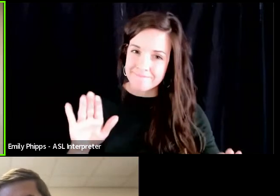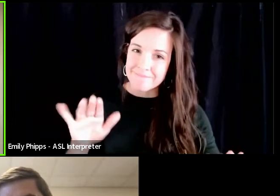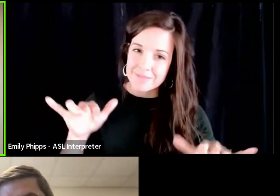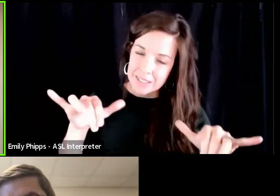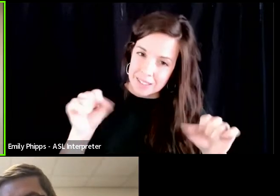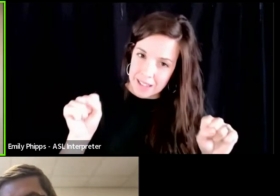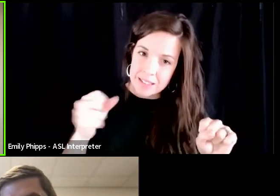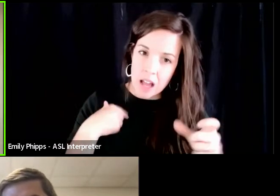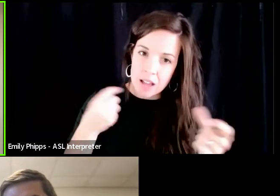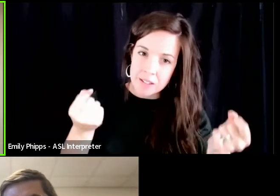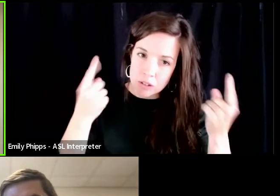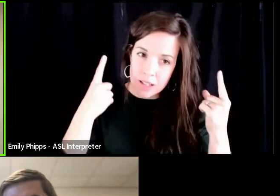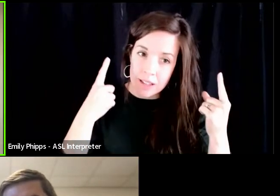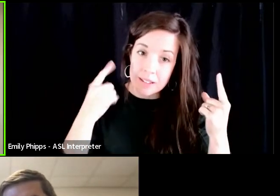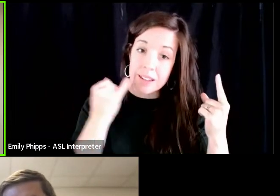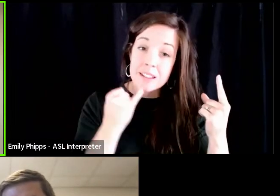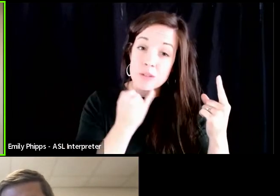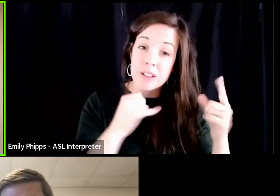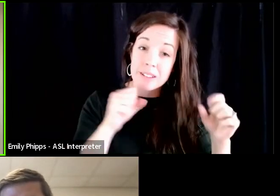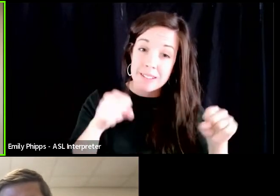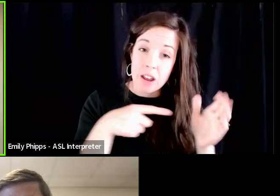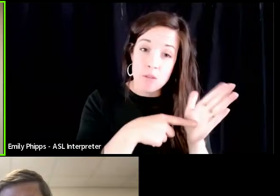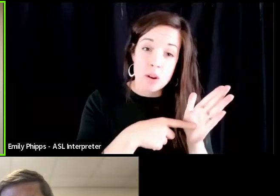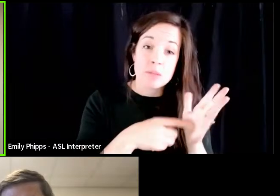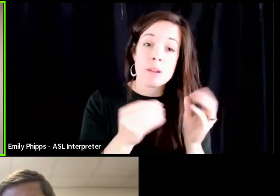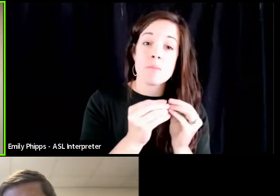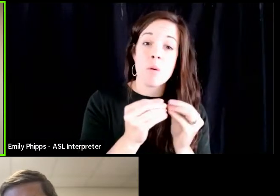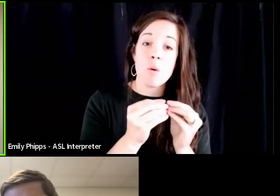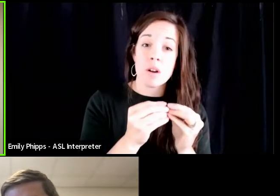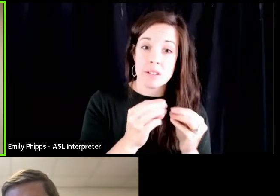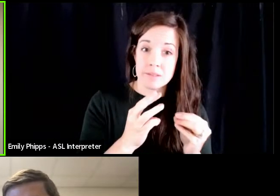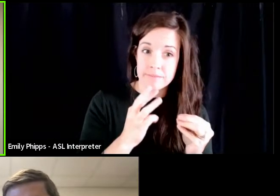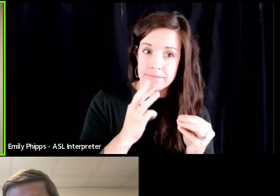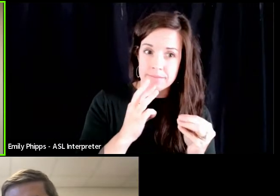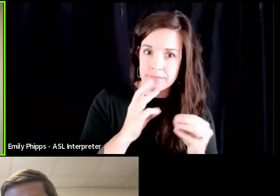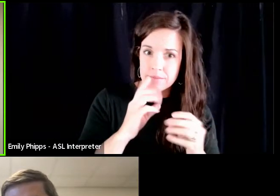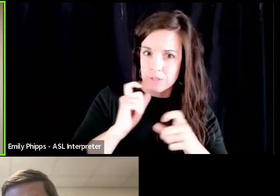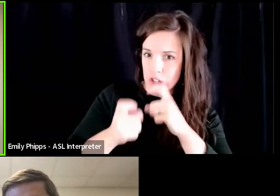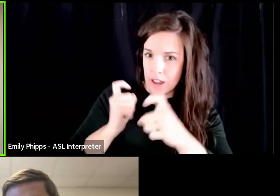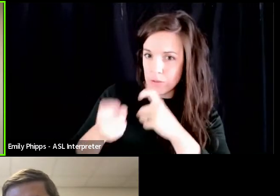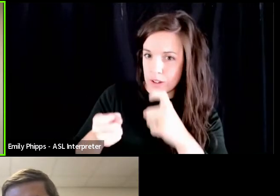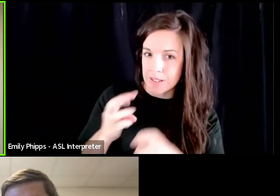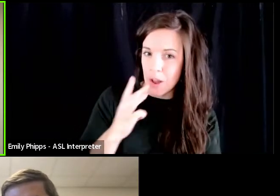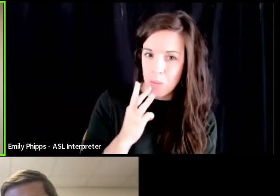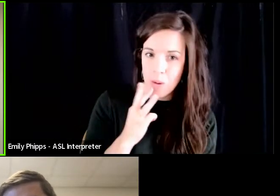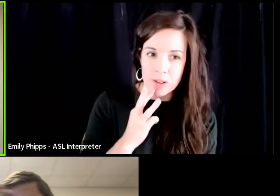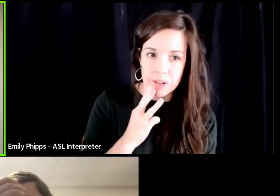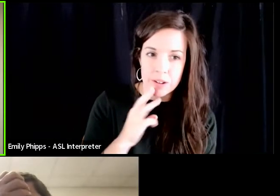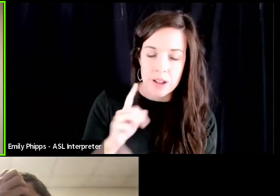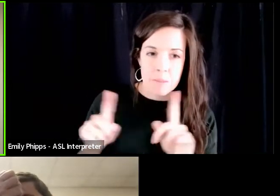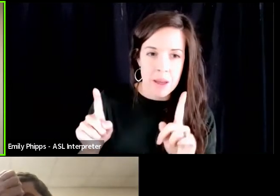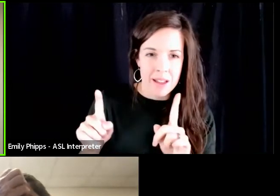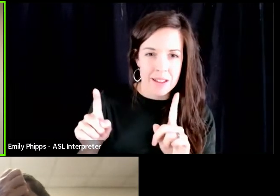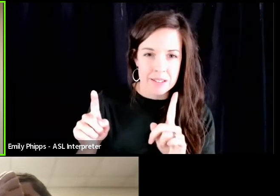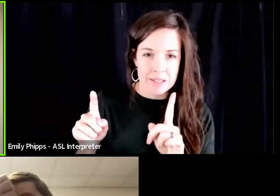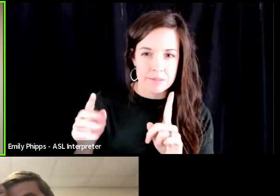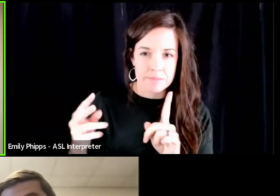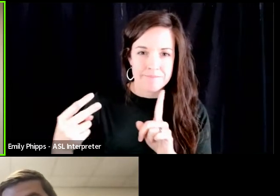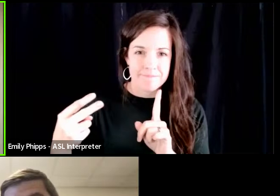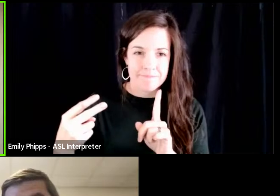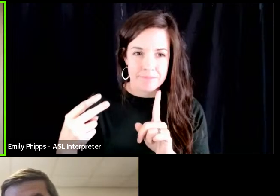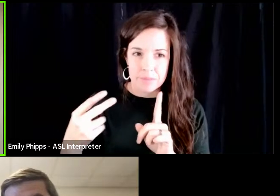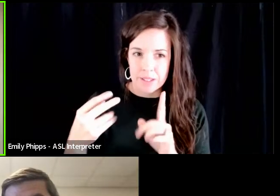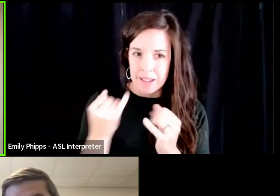understand Israel can afford to be more generous on water, but in the eyes of the Israeli